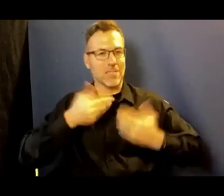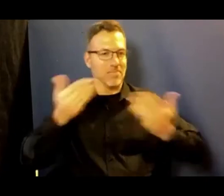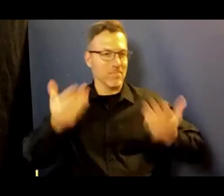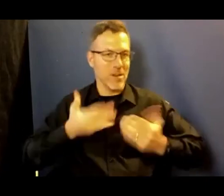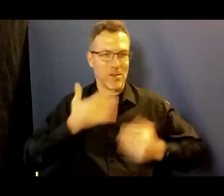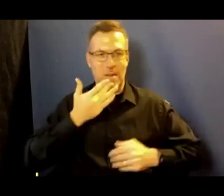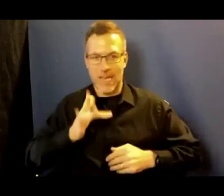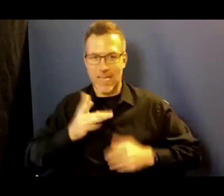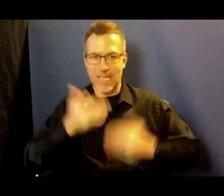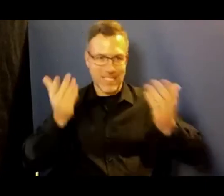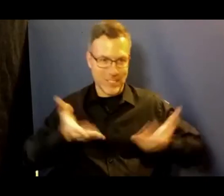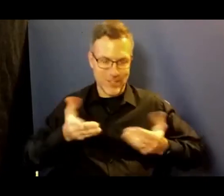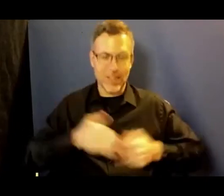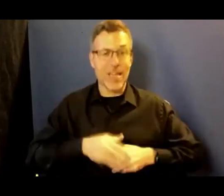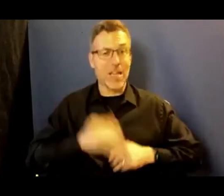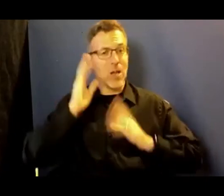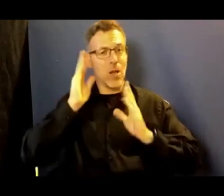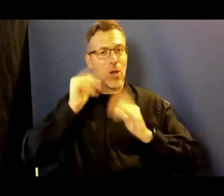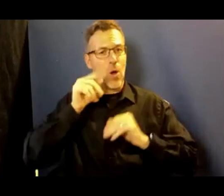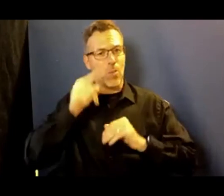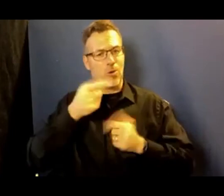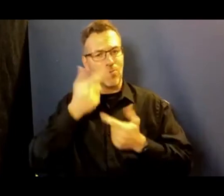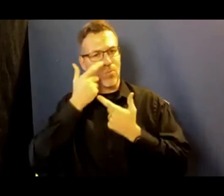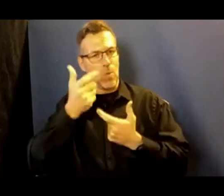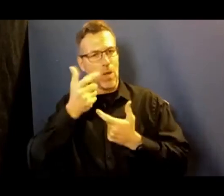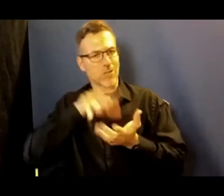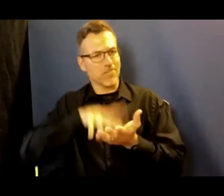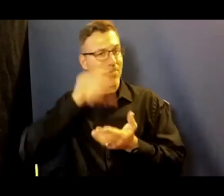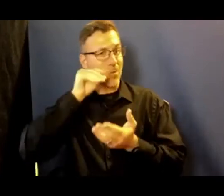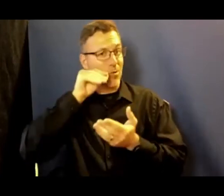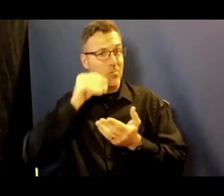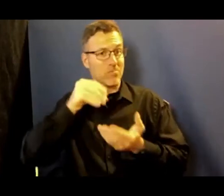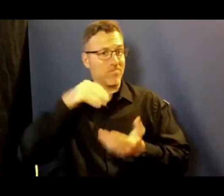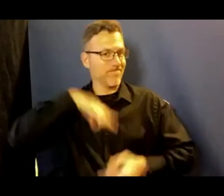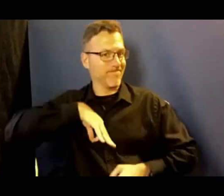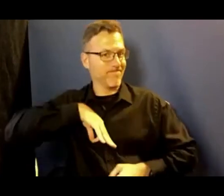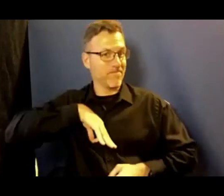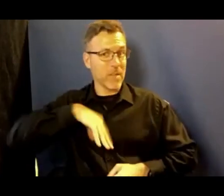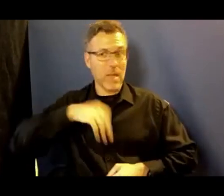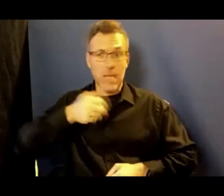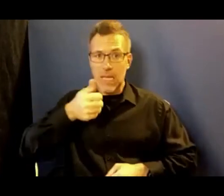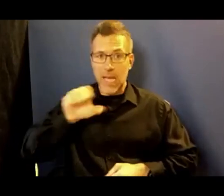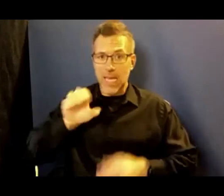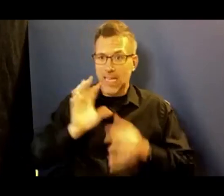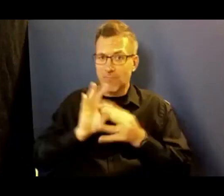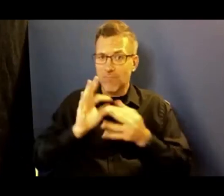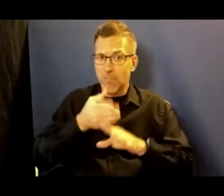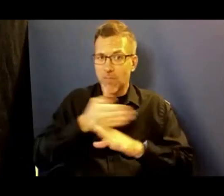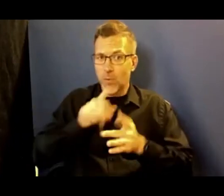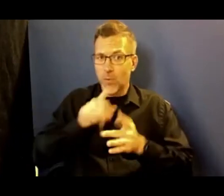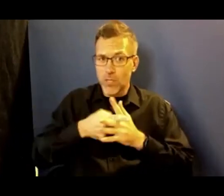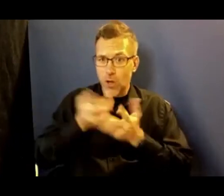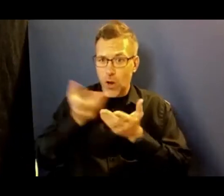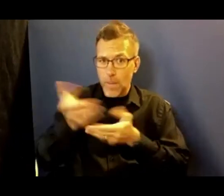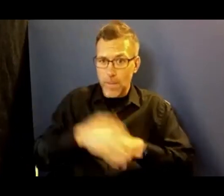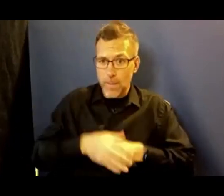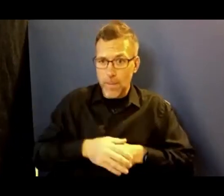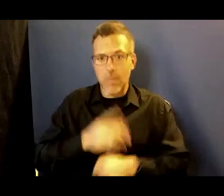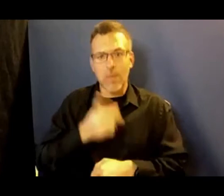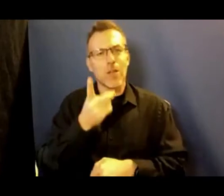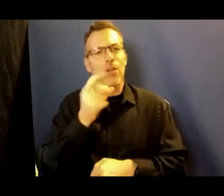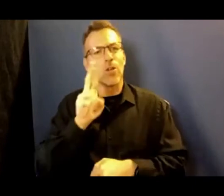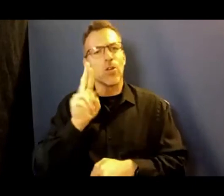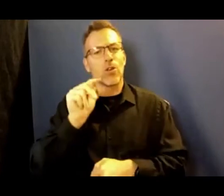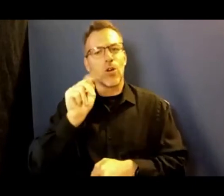And I hope you will find it really helpful. Dr. Talbot, is there anything you would like to say before we start? Yes, there is